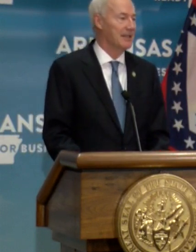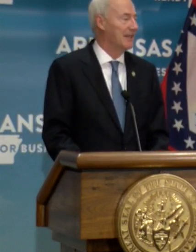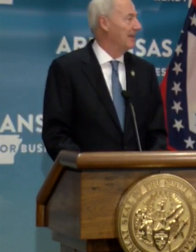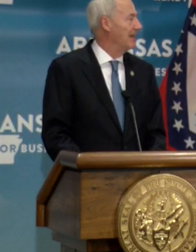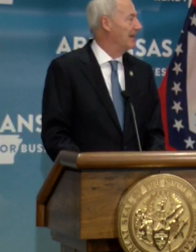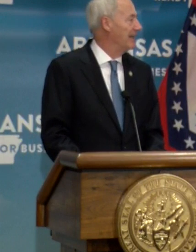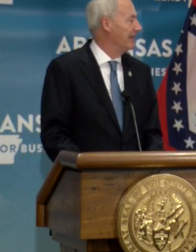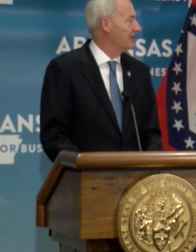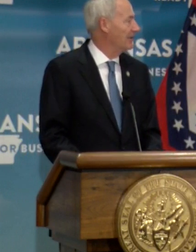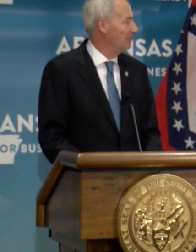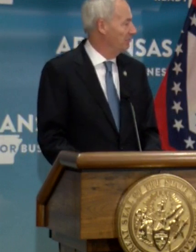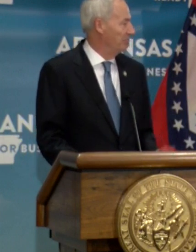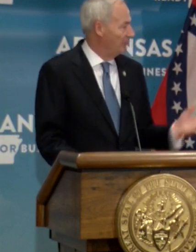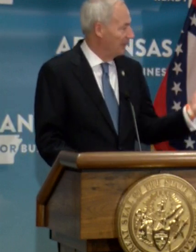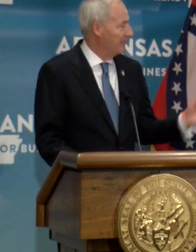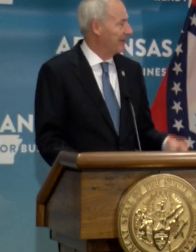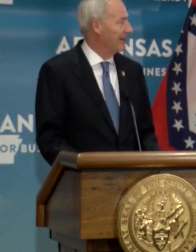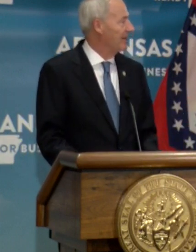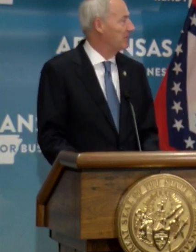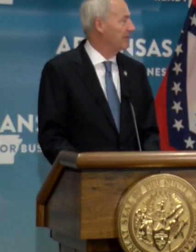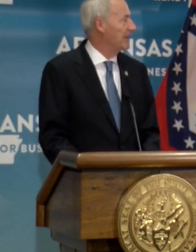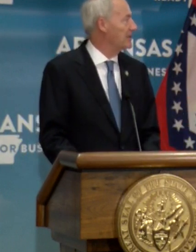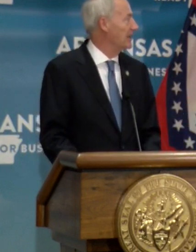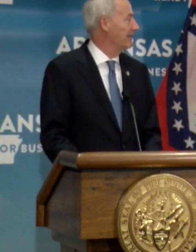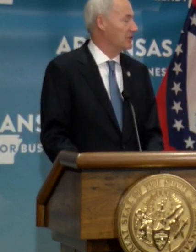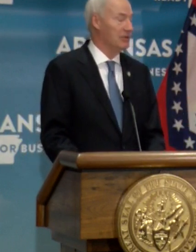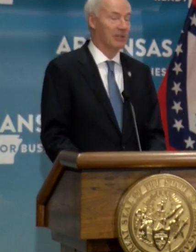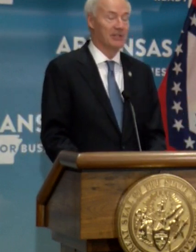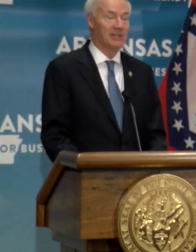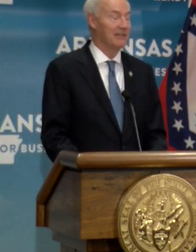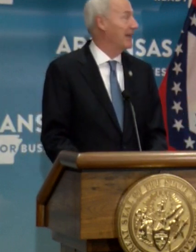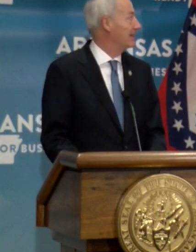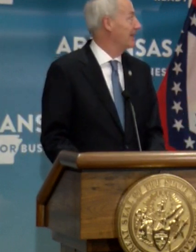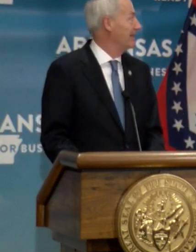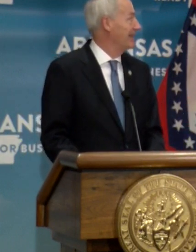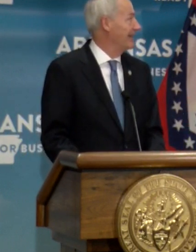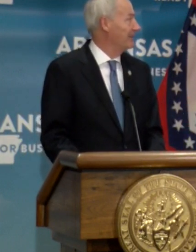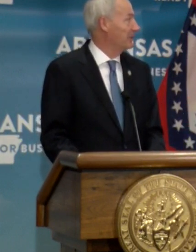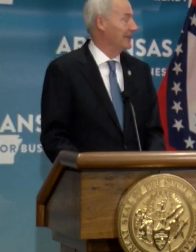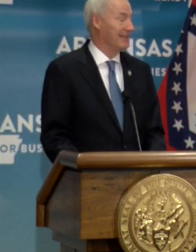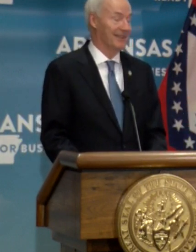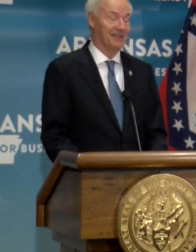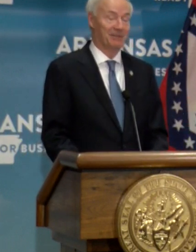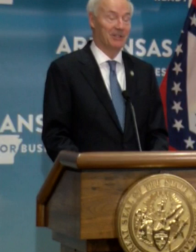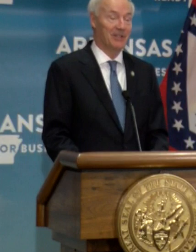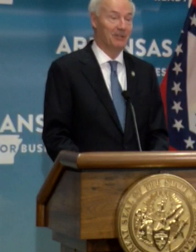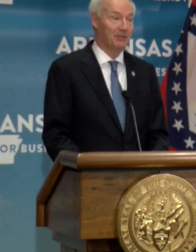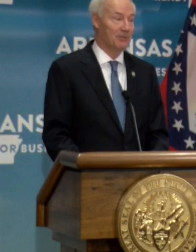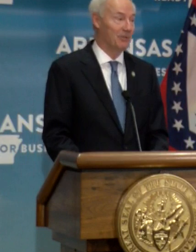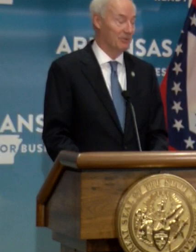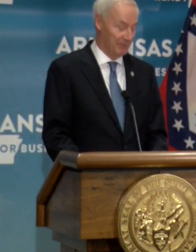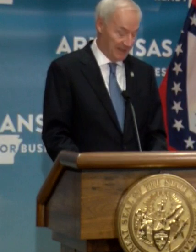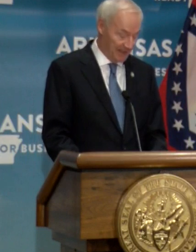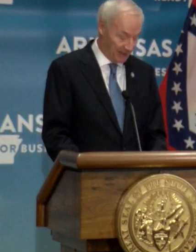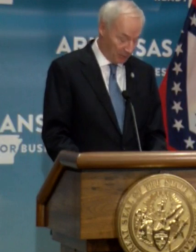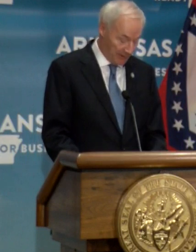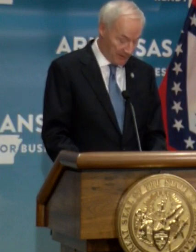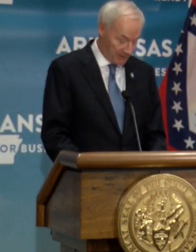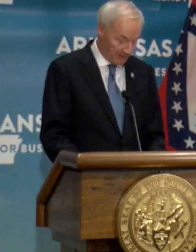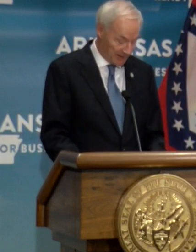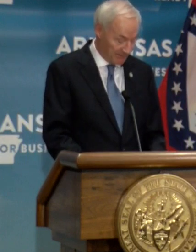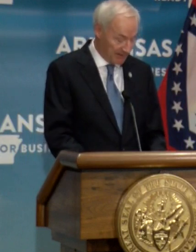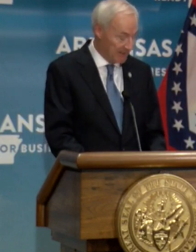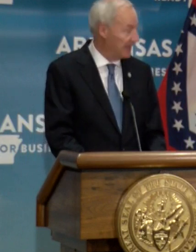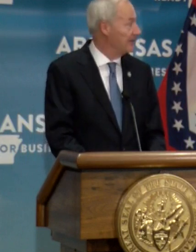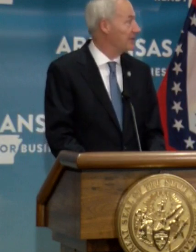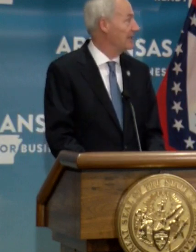tests. And we've got a number of days left, so you're going to see that really continue to increase